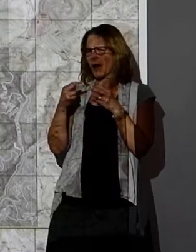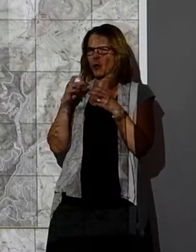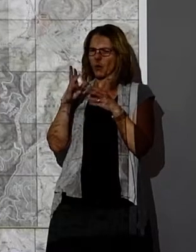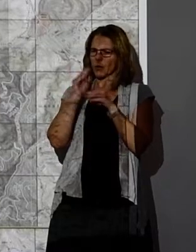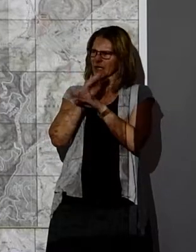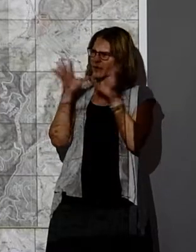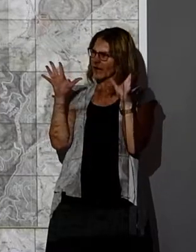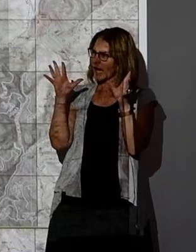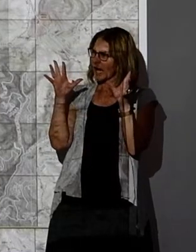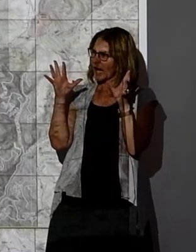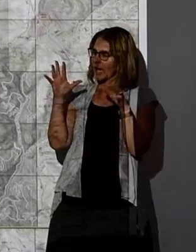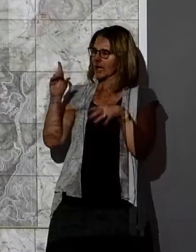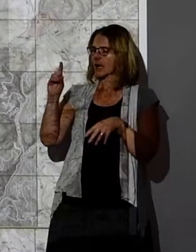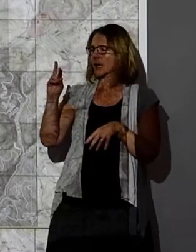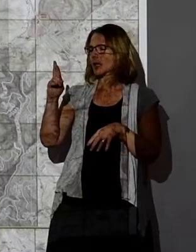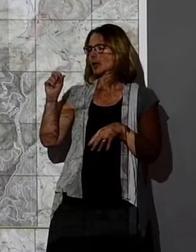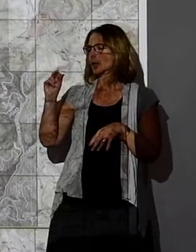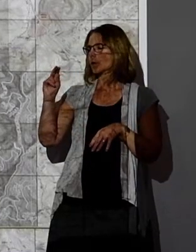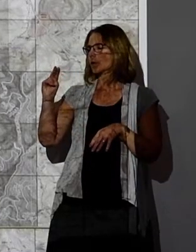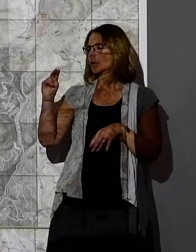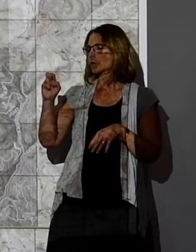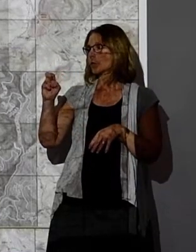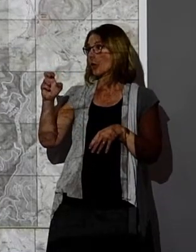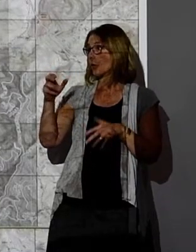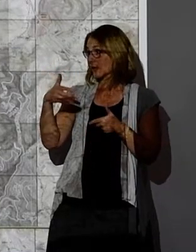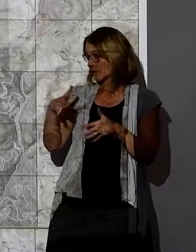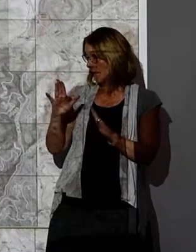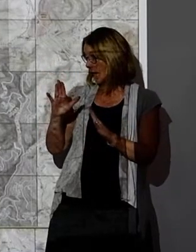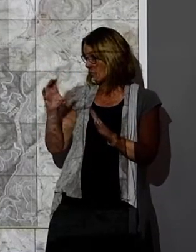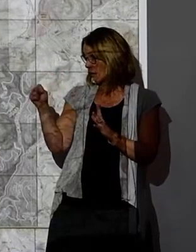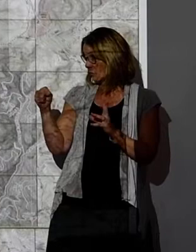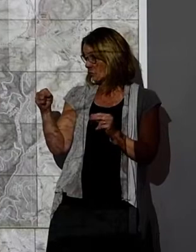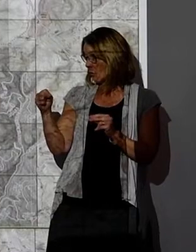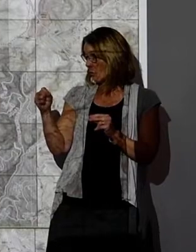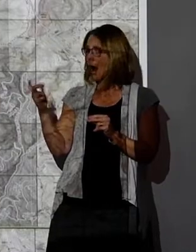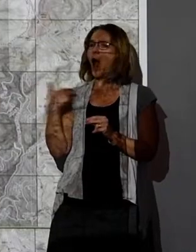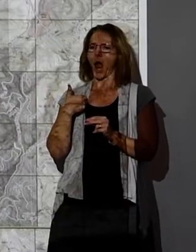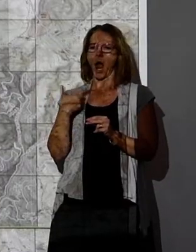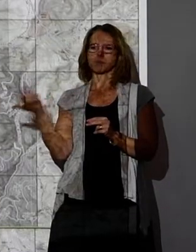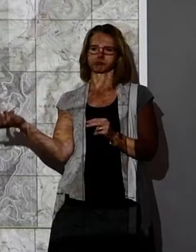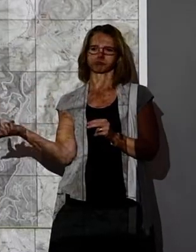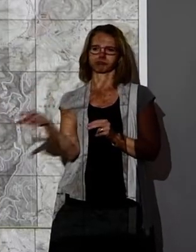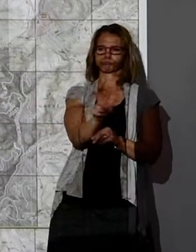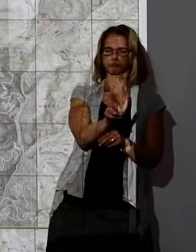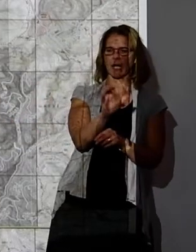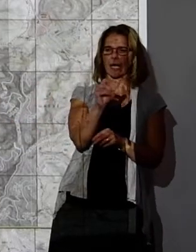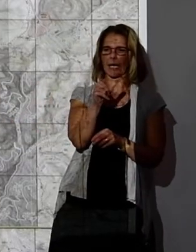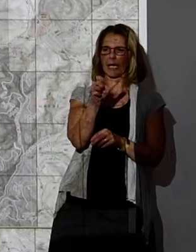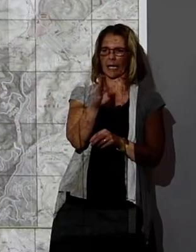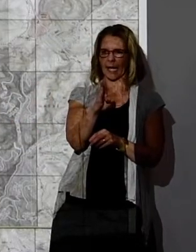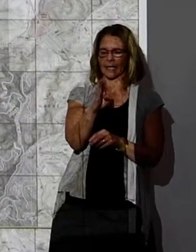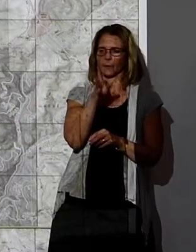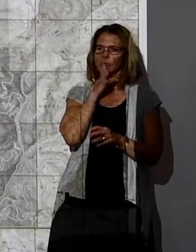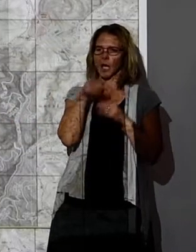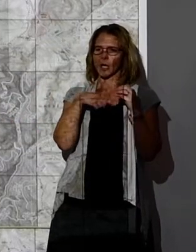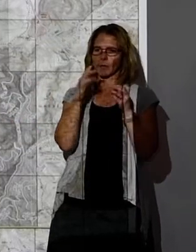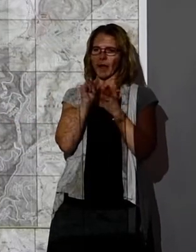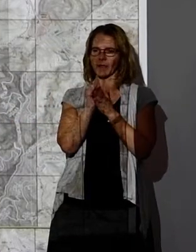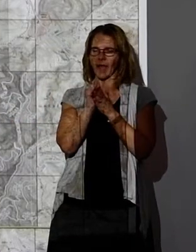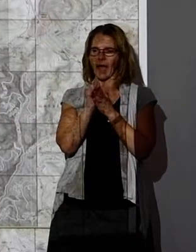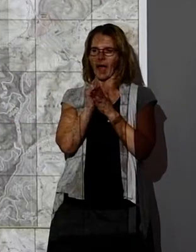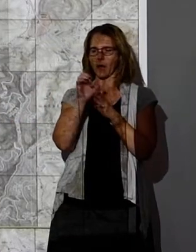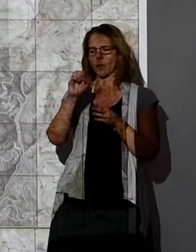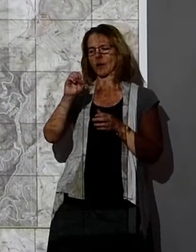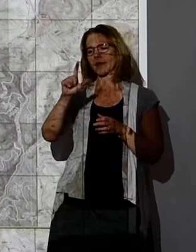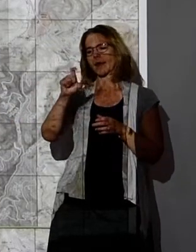whether or not drones are allowed within that? Thank you. I'm going to actually hand that over to Caleb. He can speak directly to that in regard to the elevations